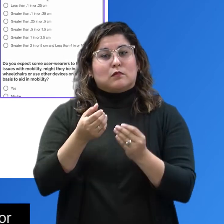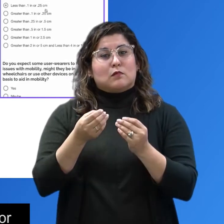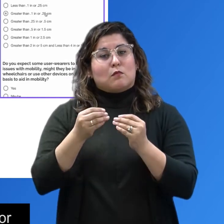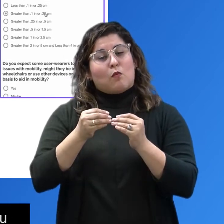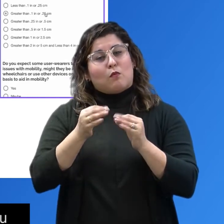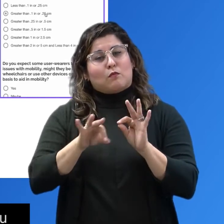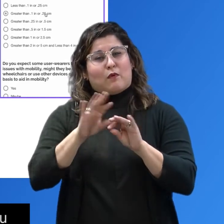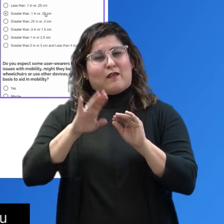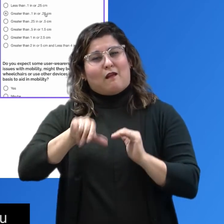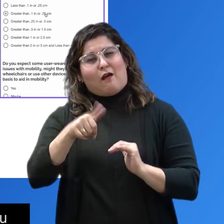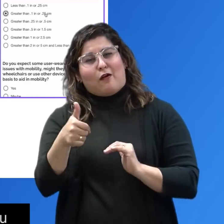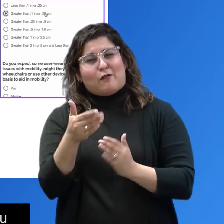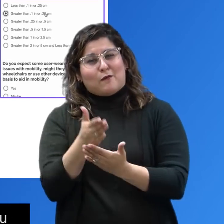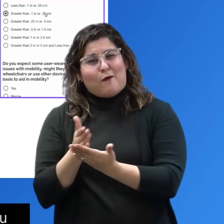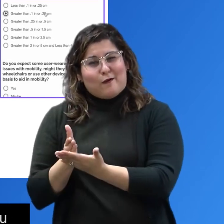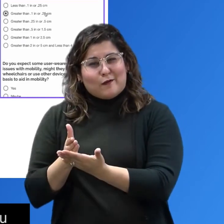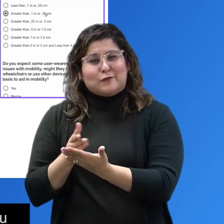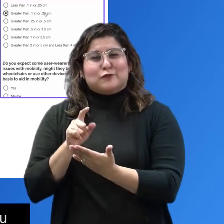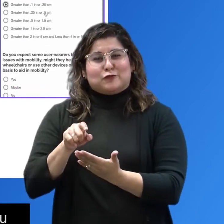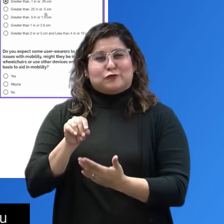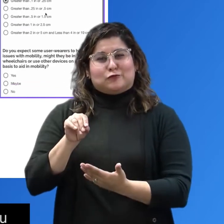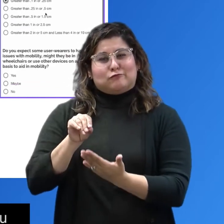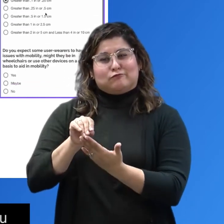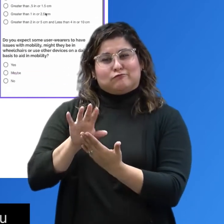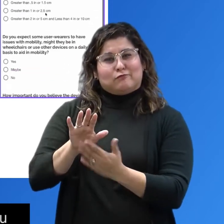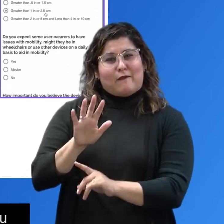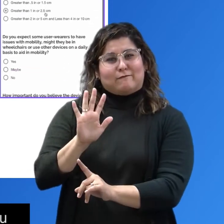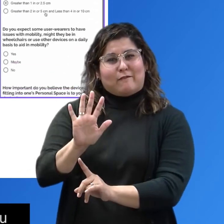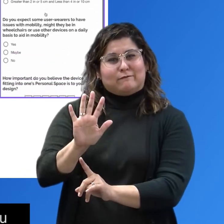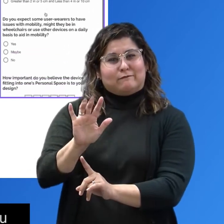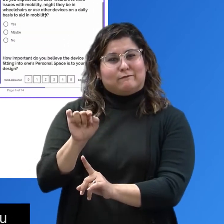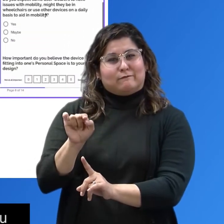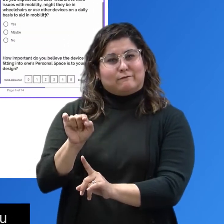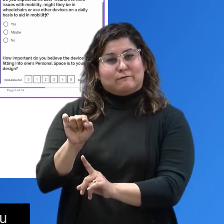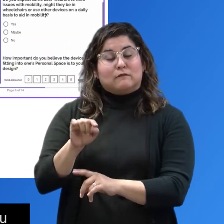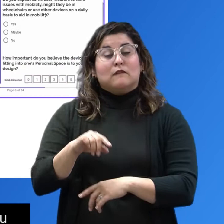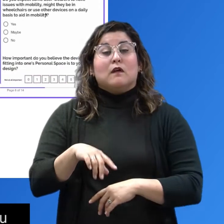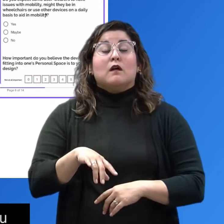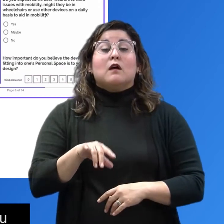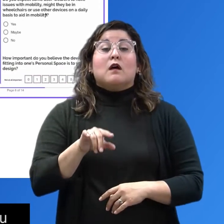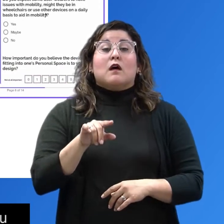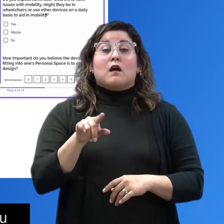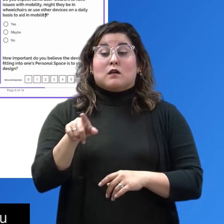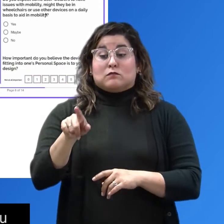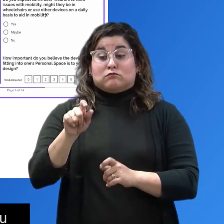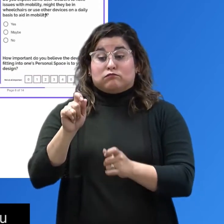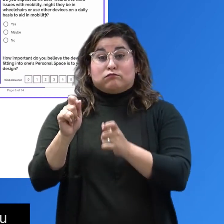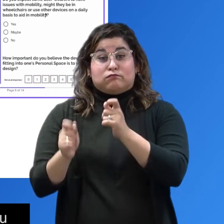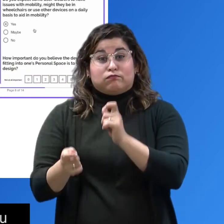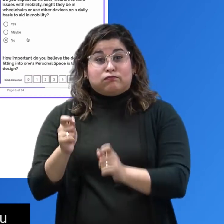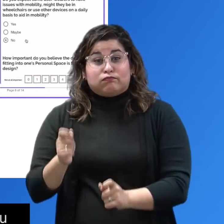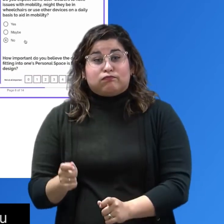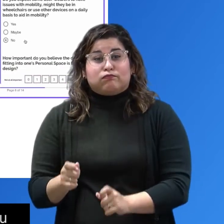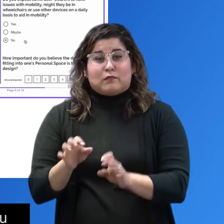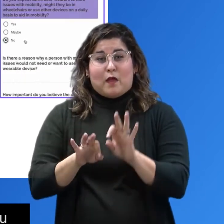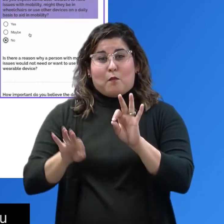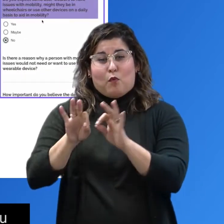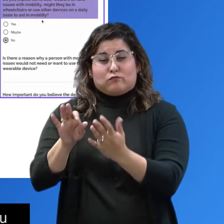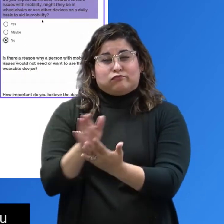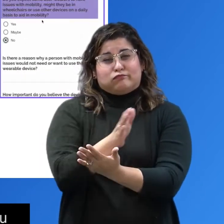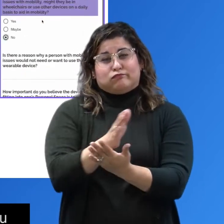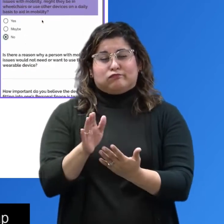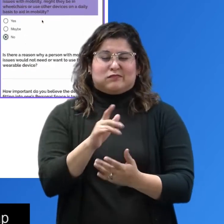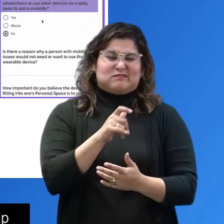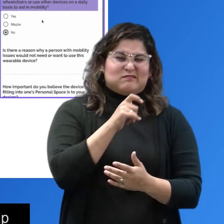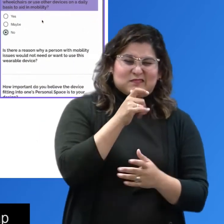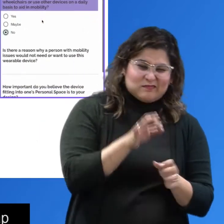other aspects of the design and thus should be rated a 5. And as you change those scales of important from not